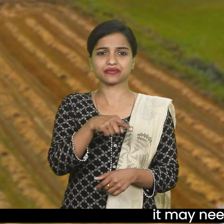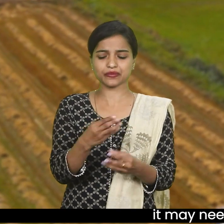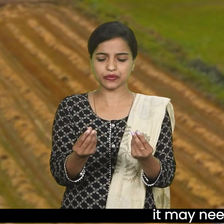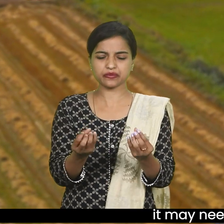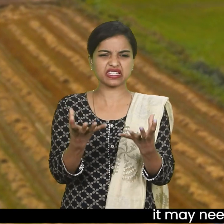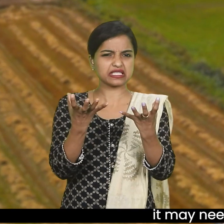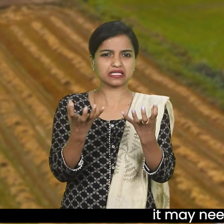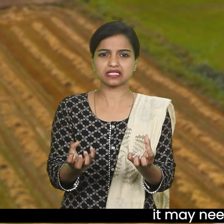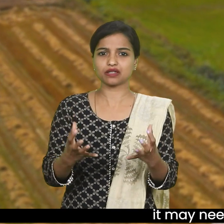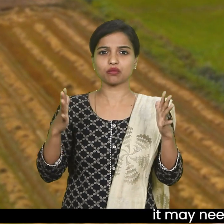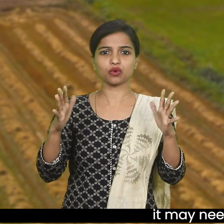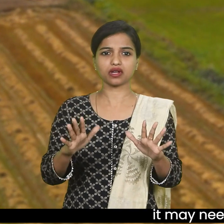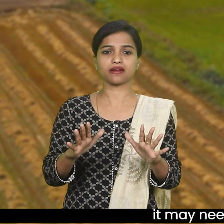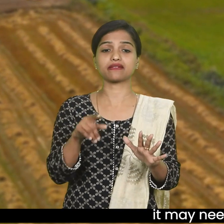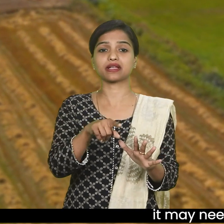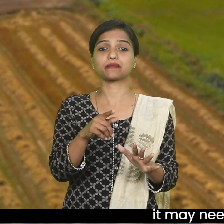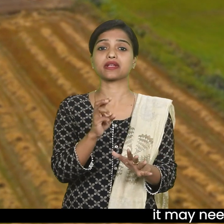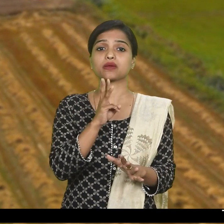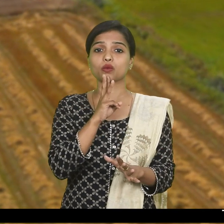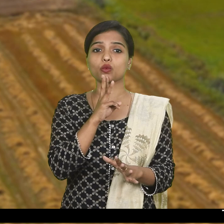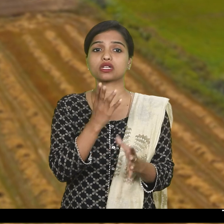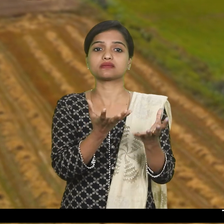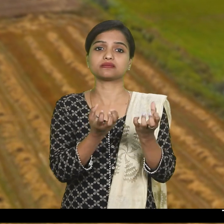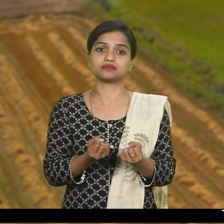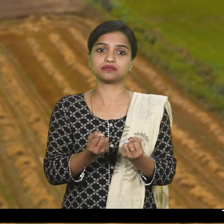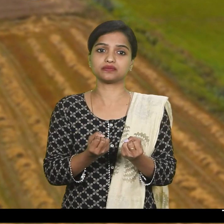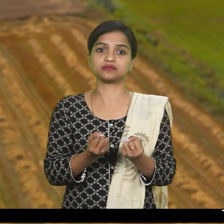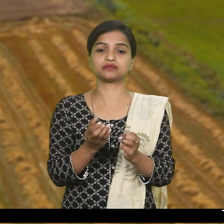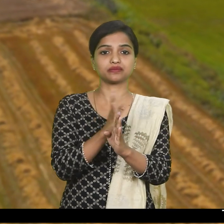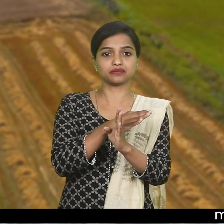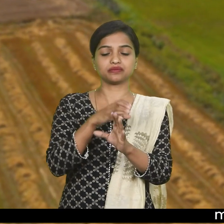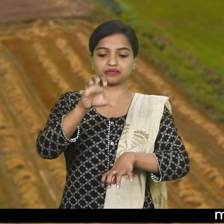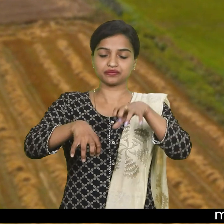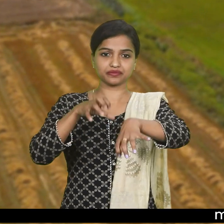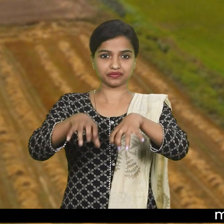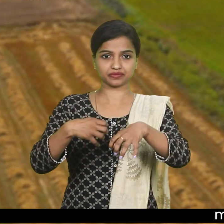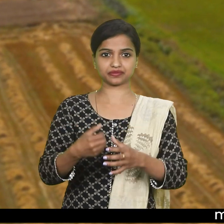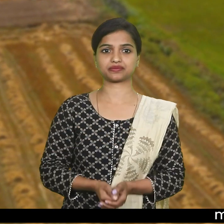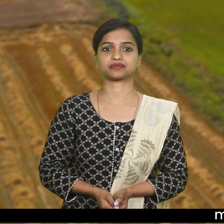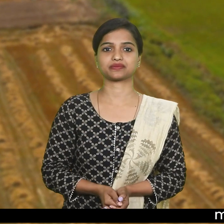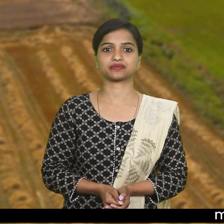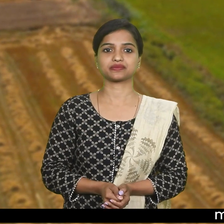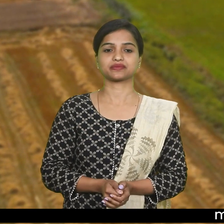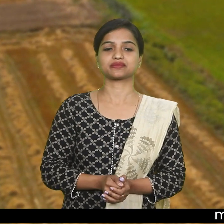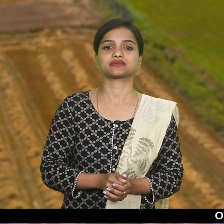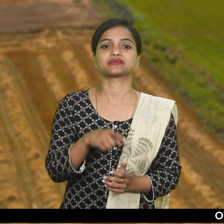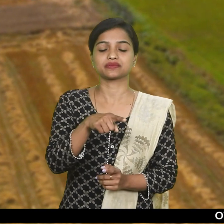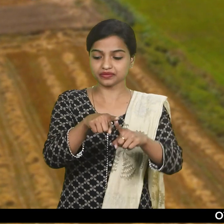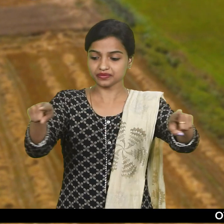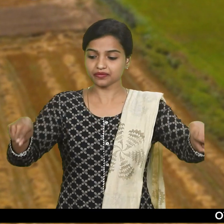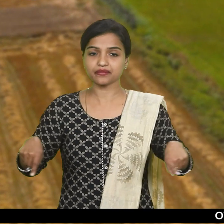watering before ploughing. The ploughing field may have big clumps